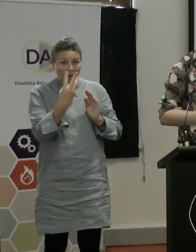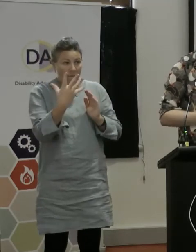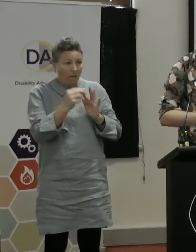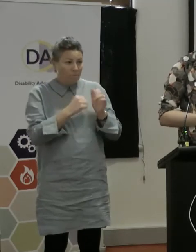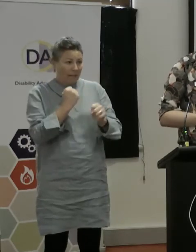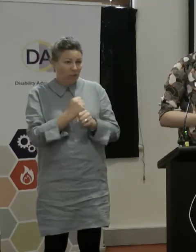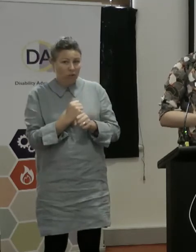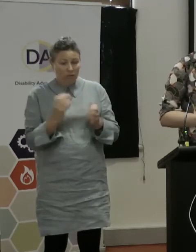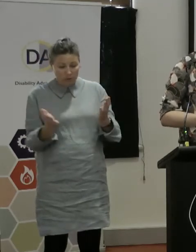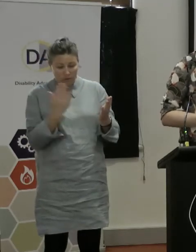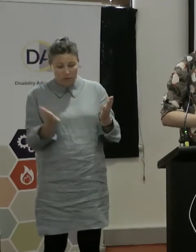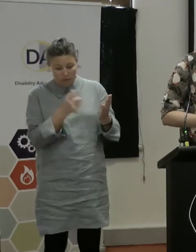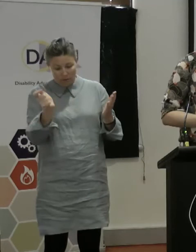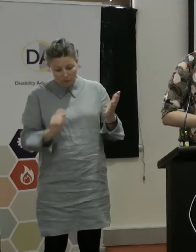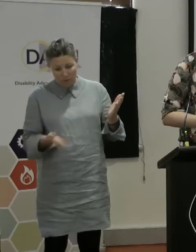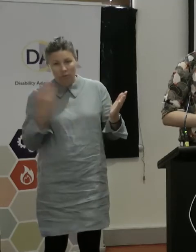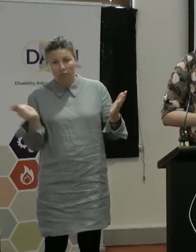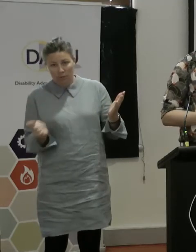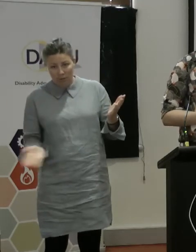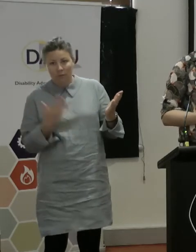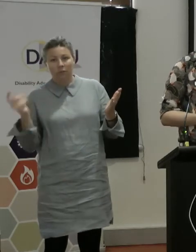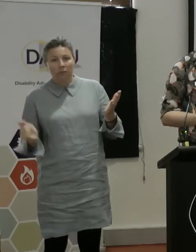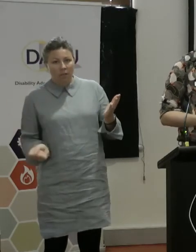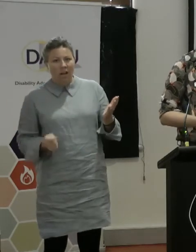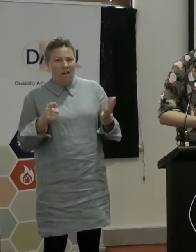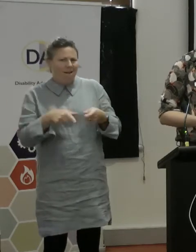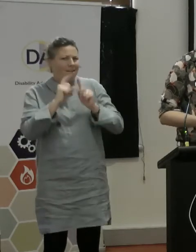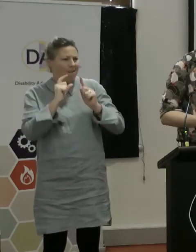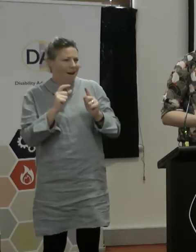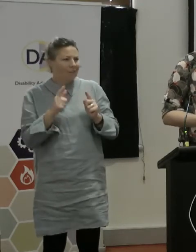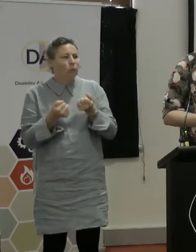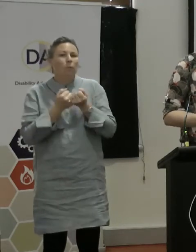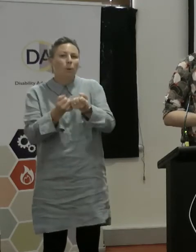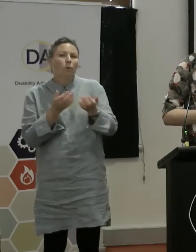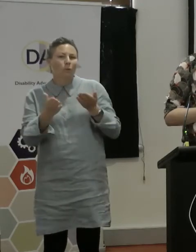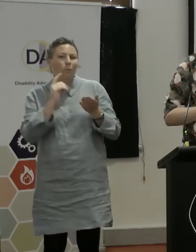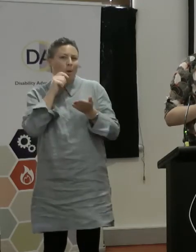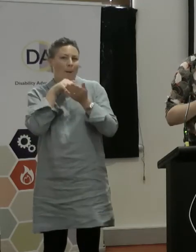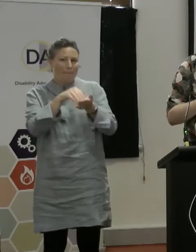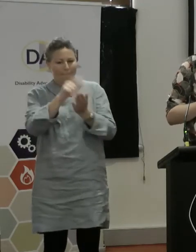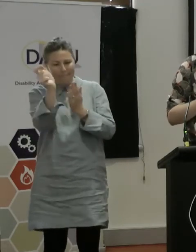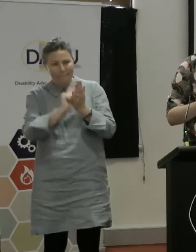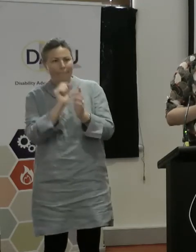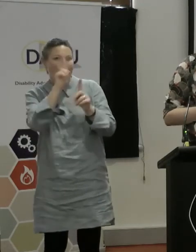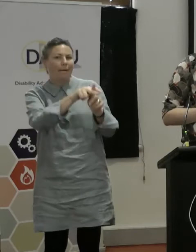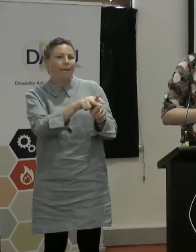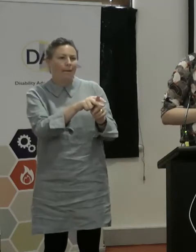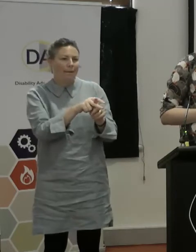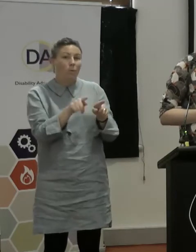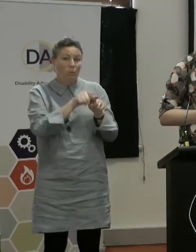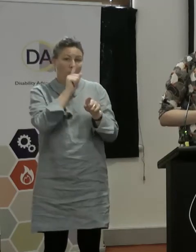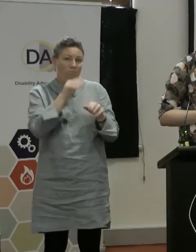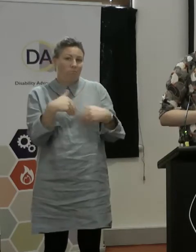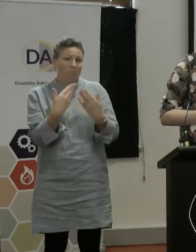difficult to do for the first time, I think. So the support services can help people to apply, and they also offer